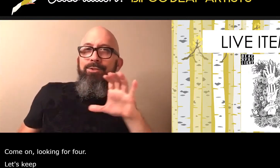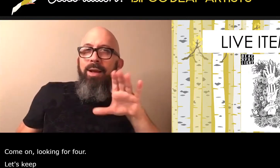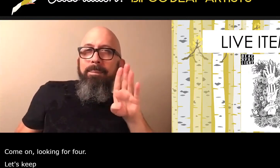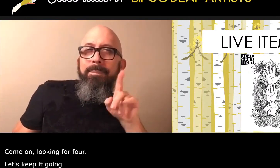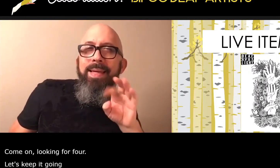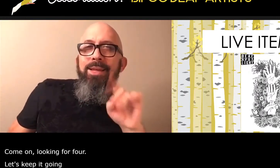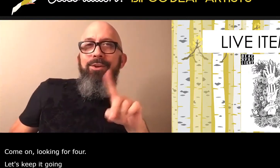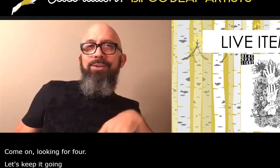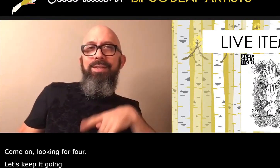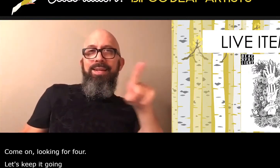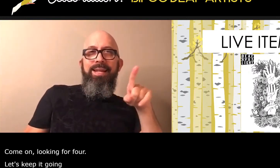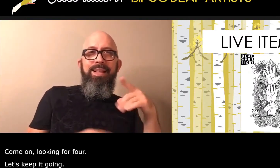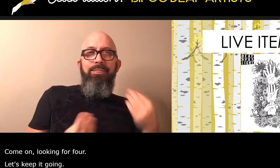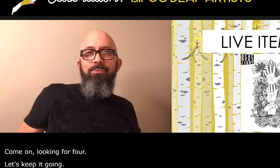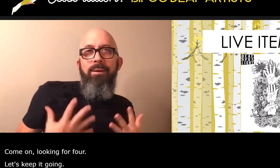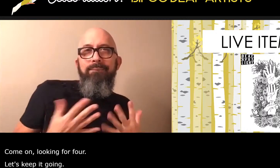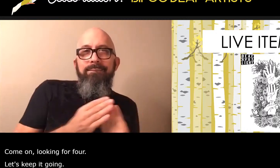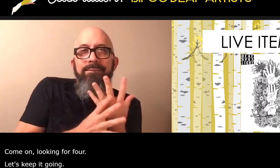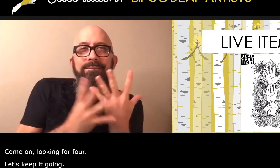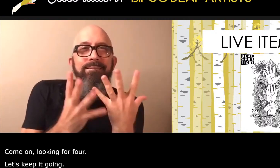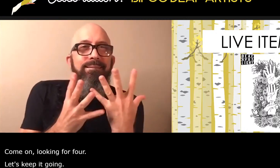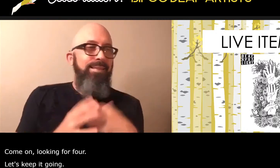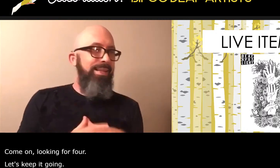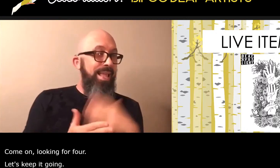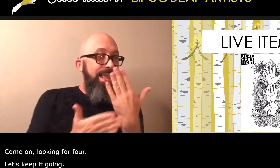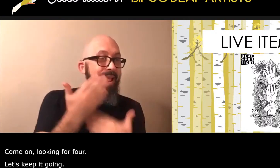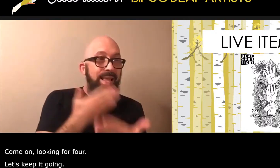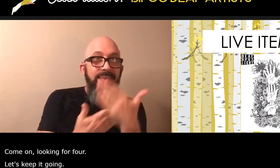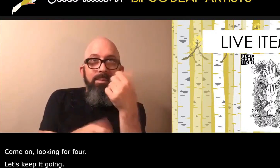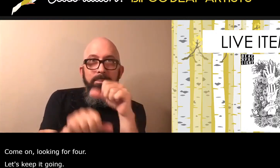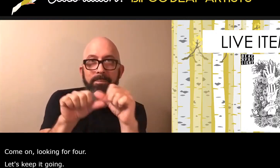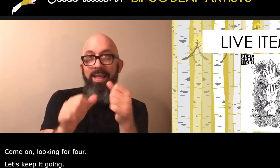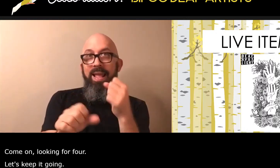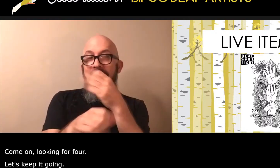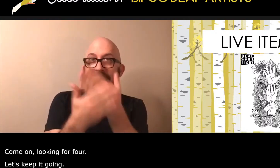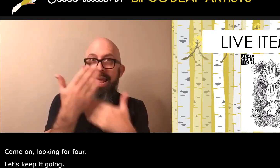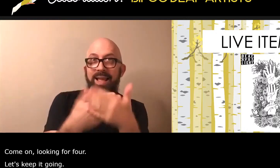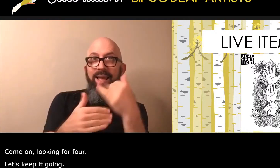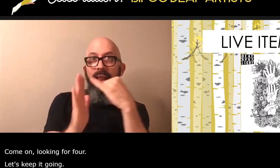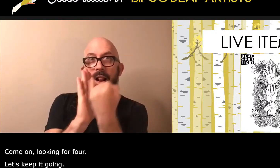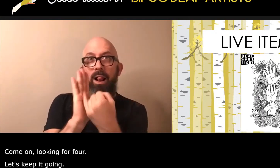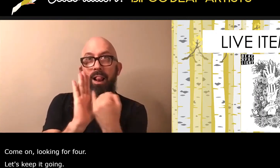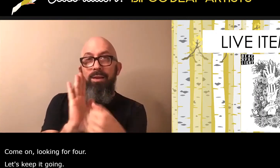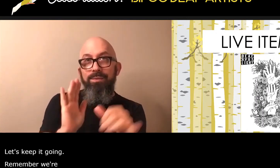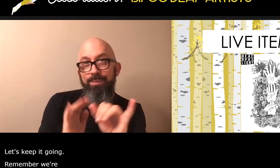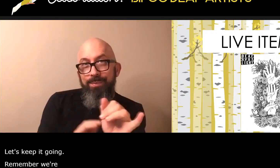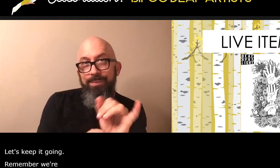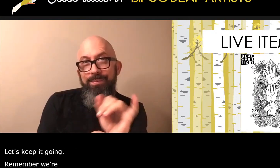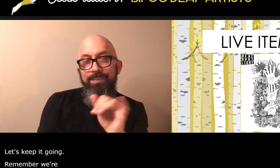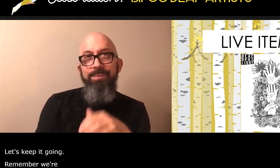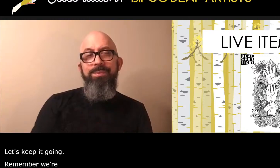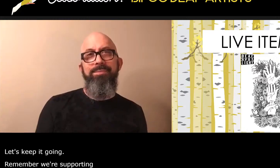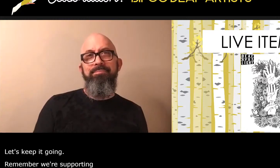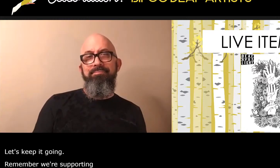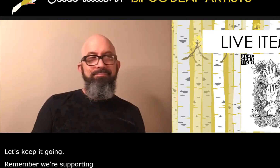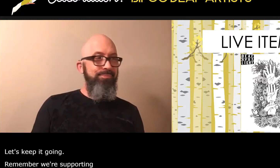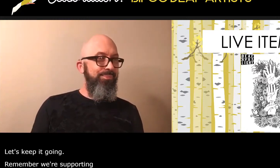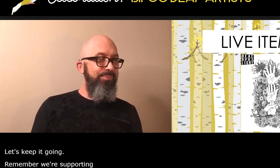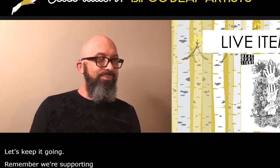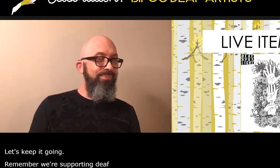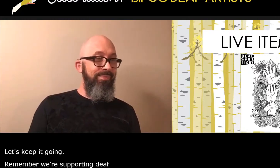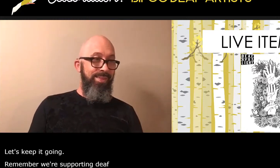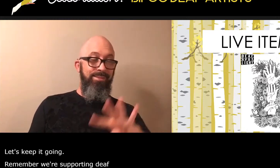Remember, we're supporting deaf artists such as Chuck Baird. And this is about ASL.